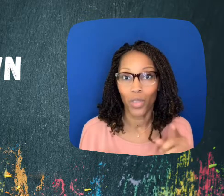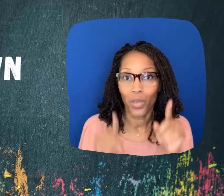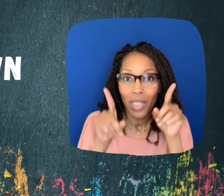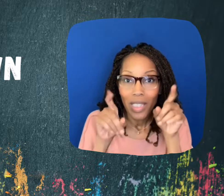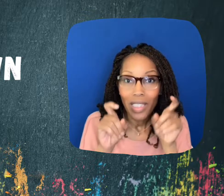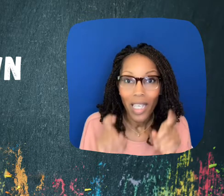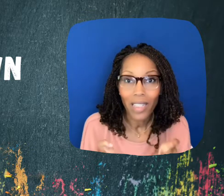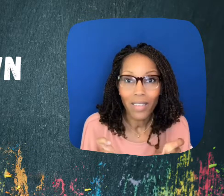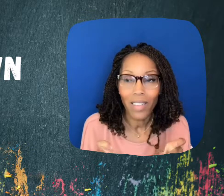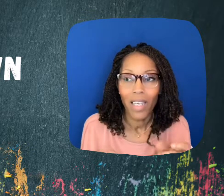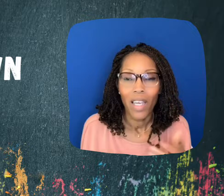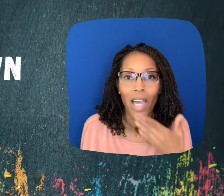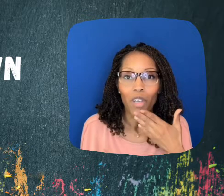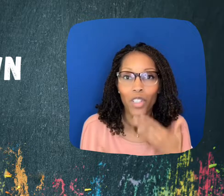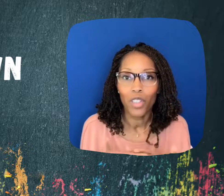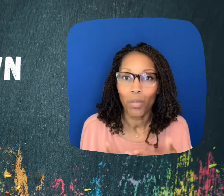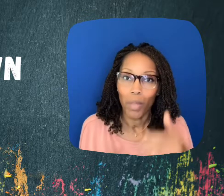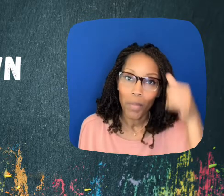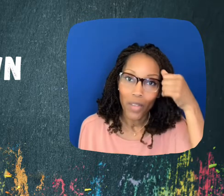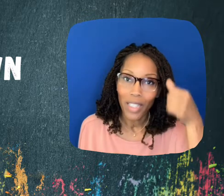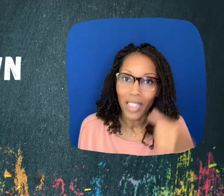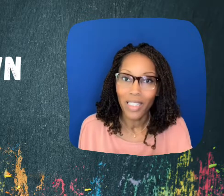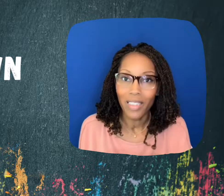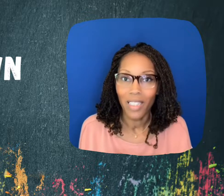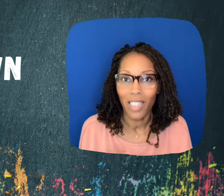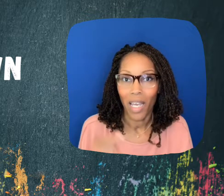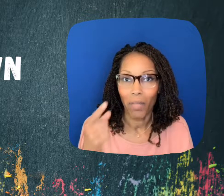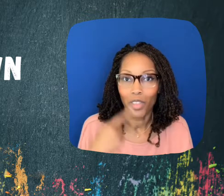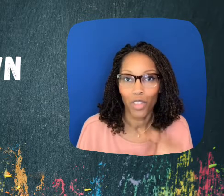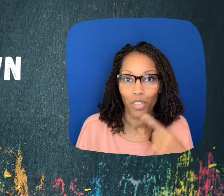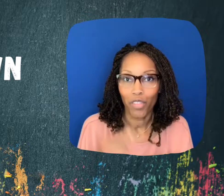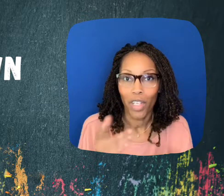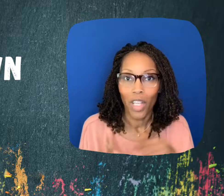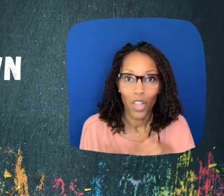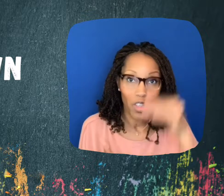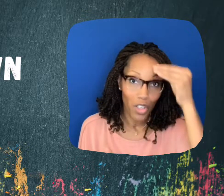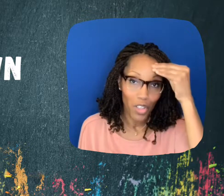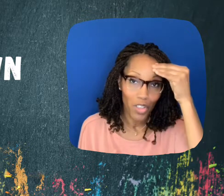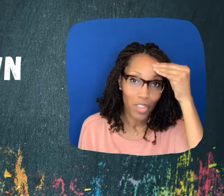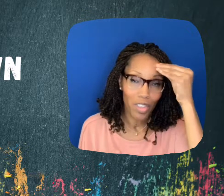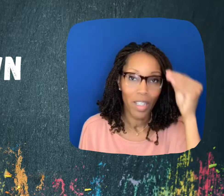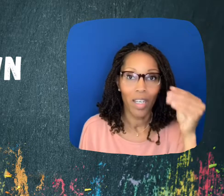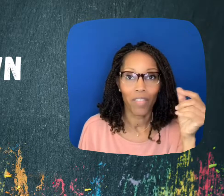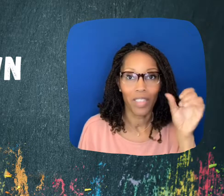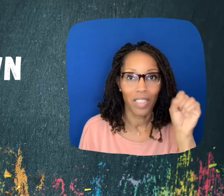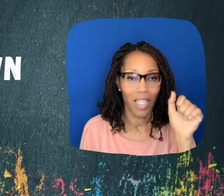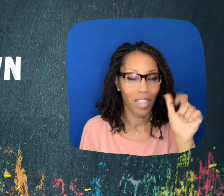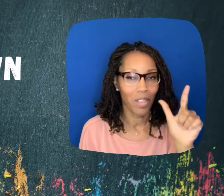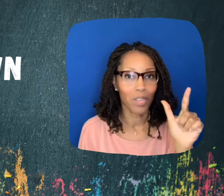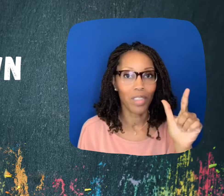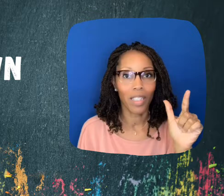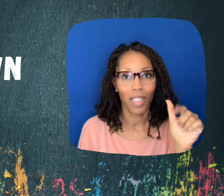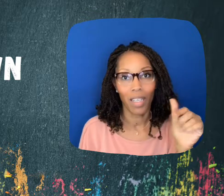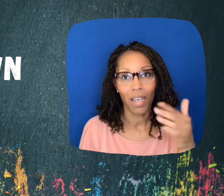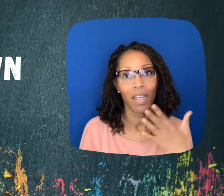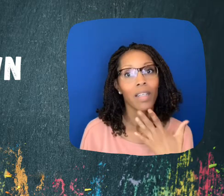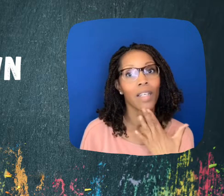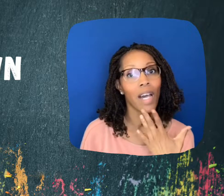going to test how good your memory is and how much you've learned of the sign